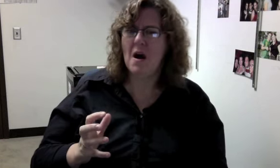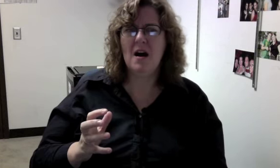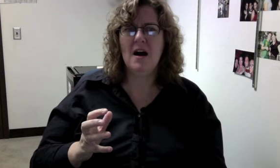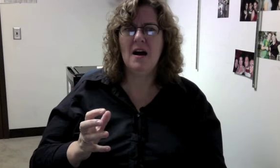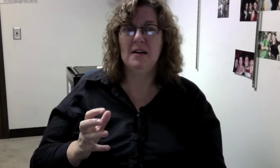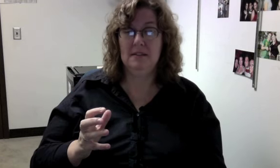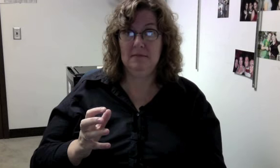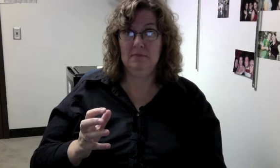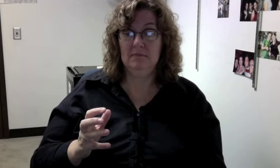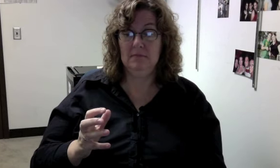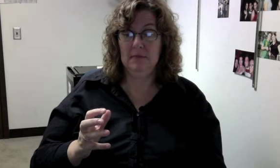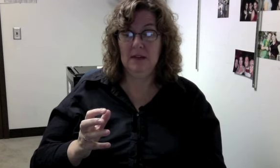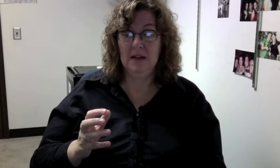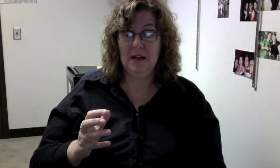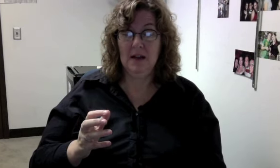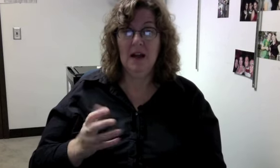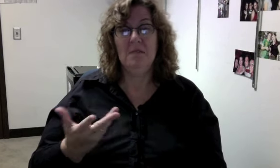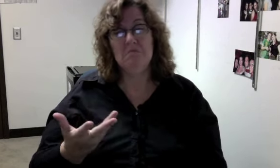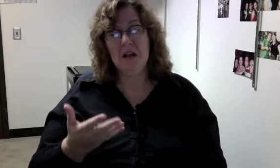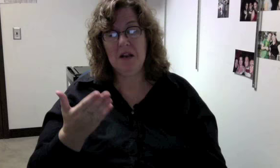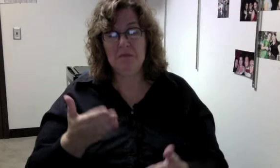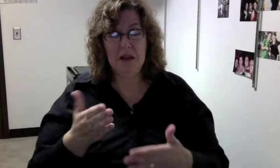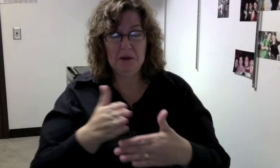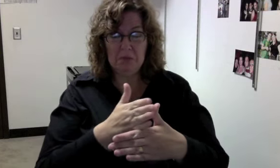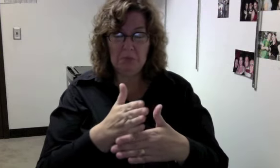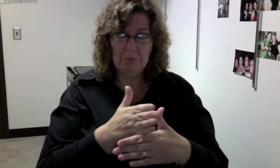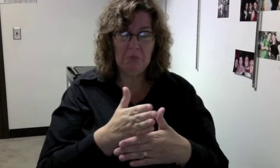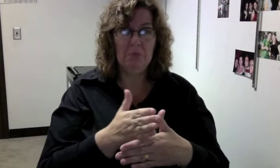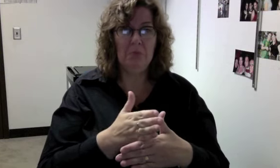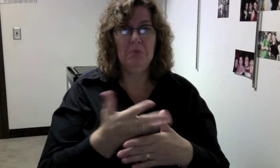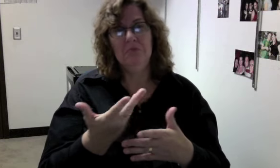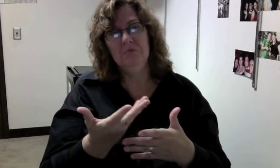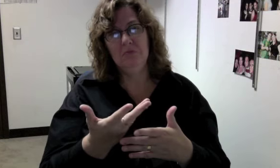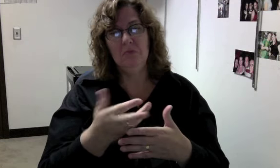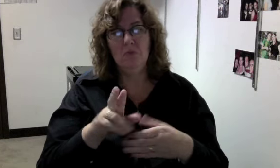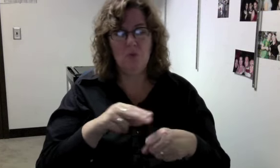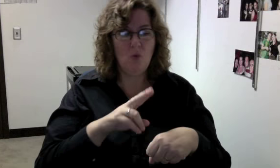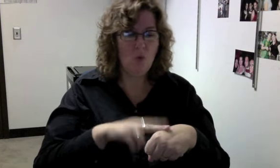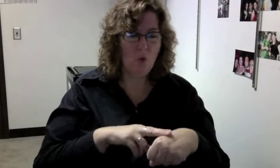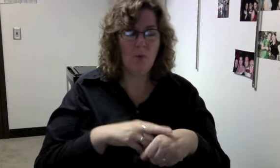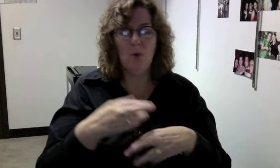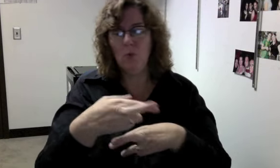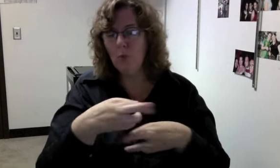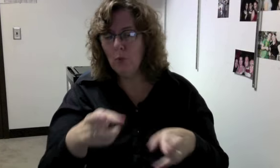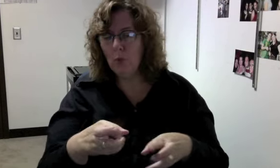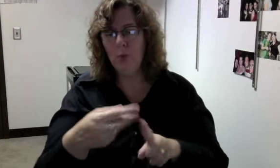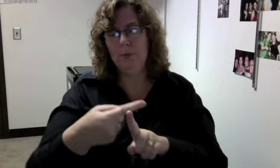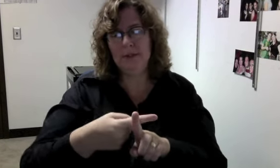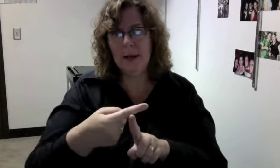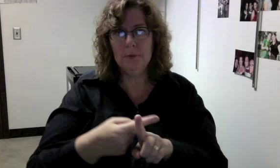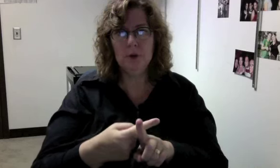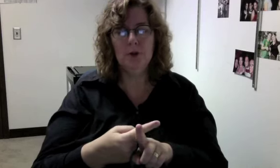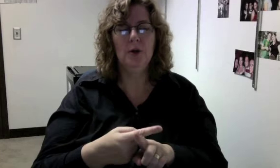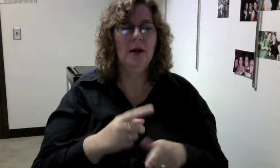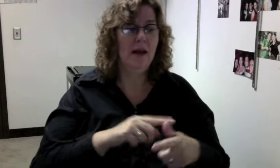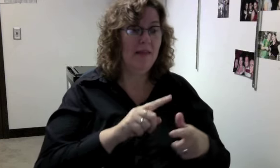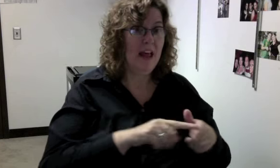hot. Then you have like room temperature soil, and then you may have soil that you keep in a freezer. So we're talking about very